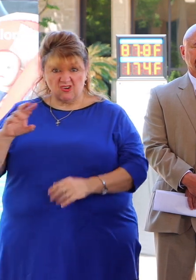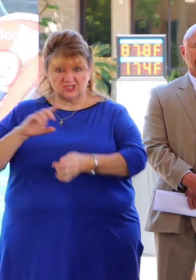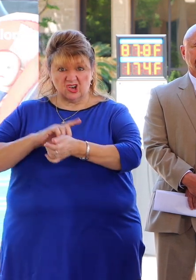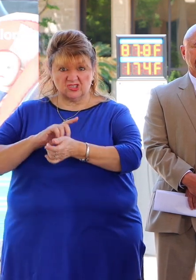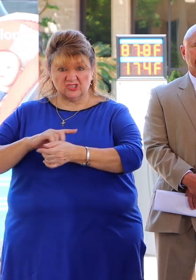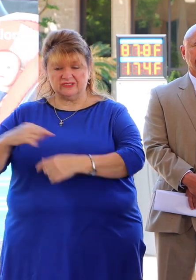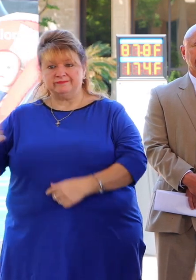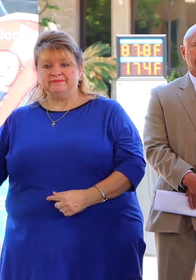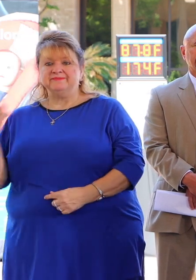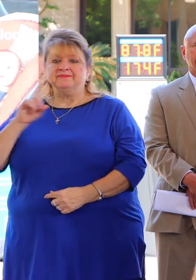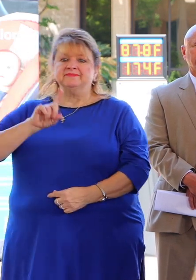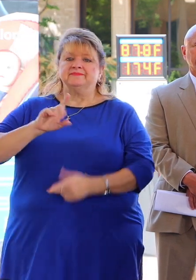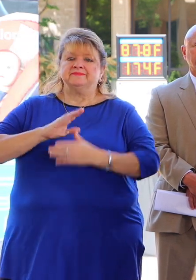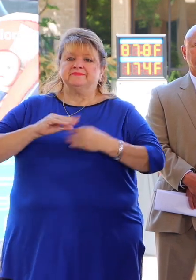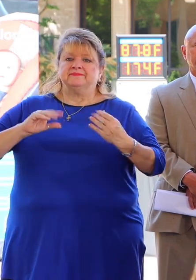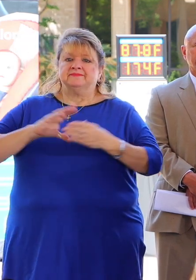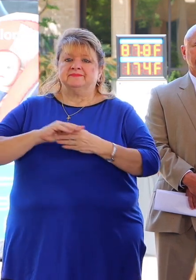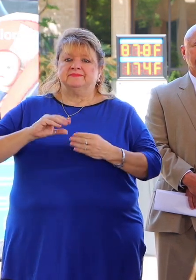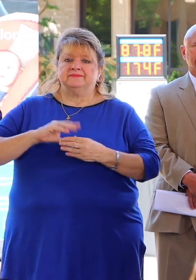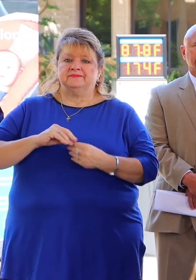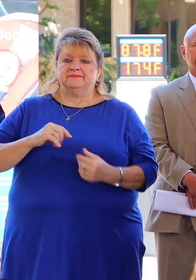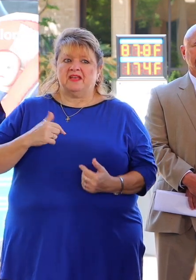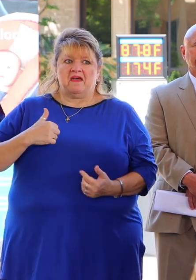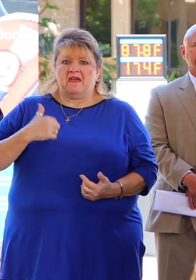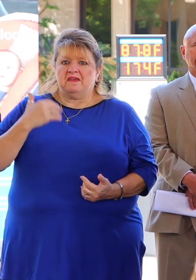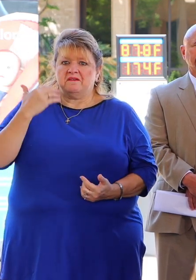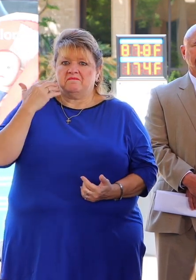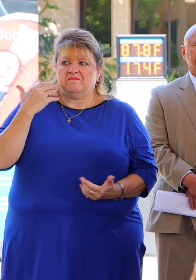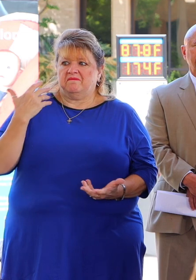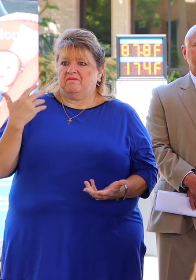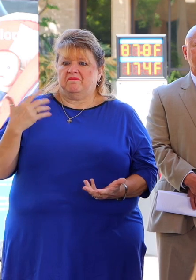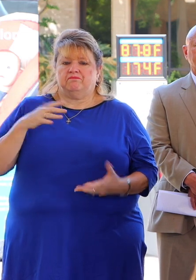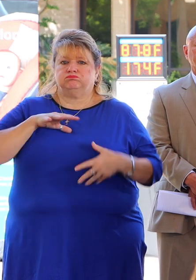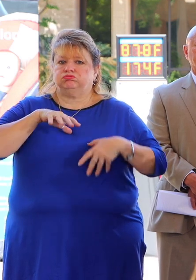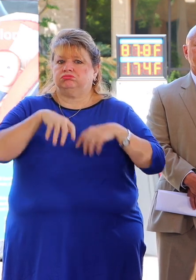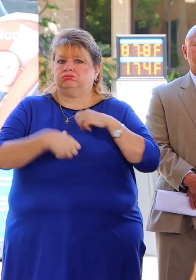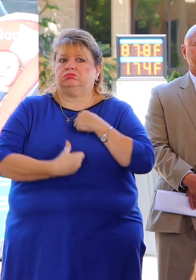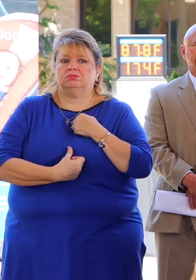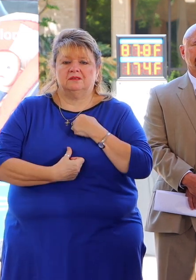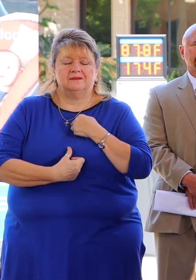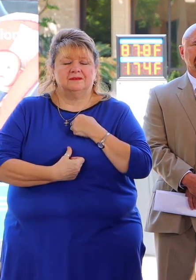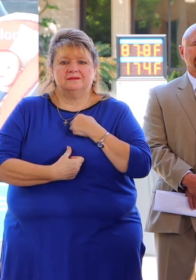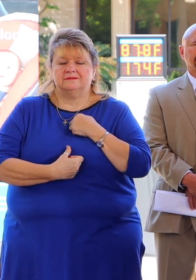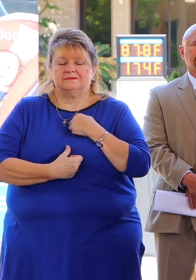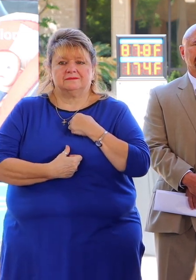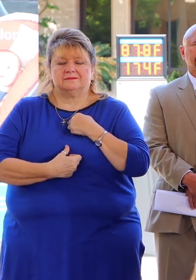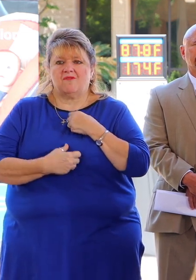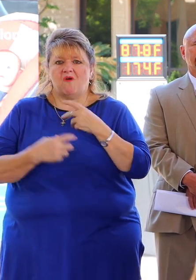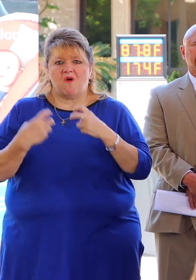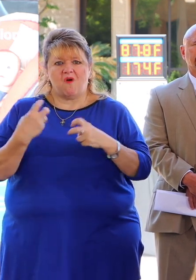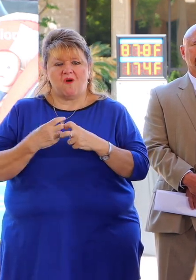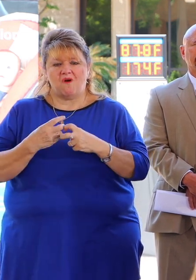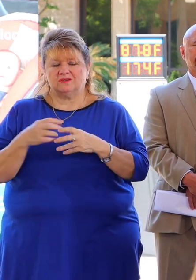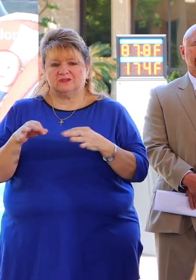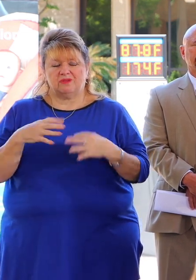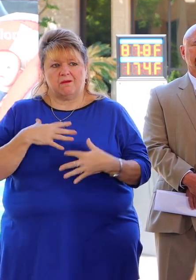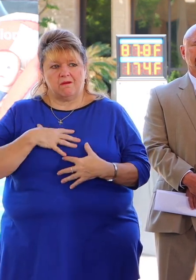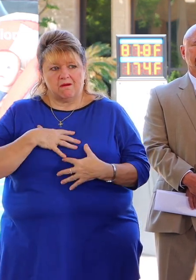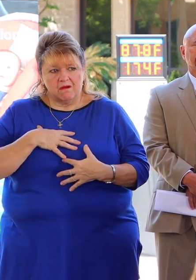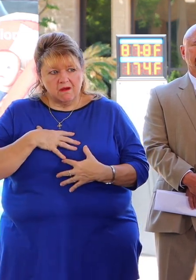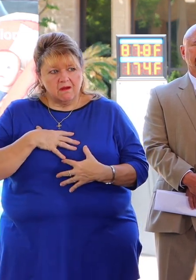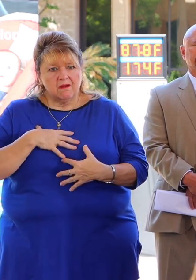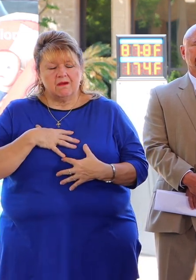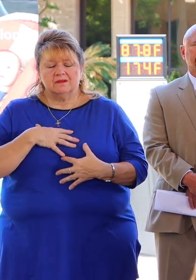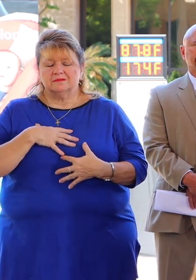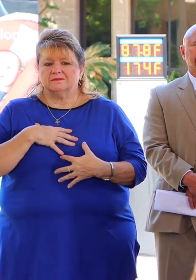sickness that this parent, this doctor felt was just really unspeakable. So we do need to work together